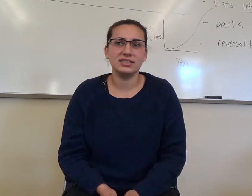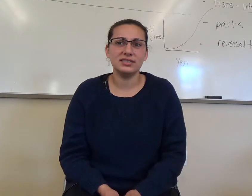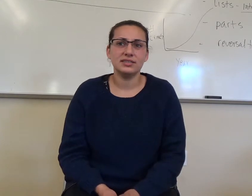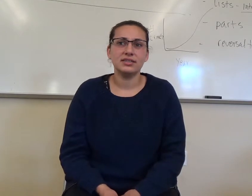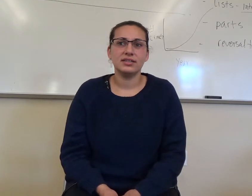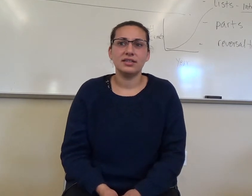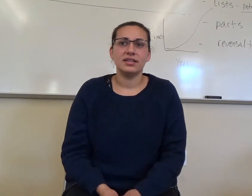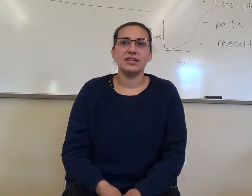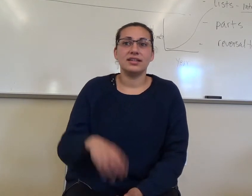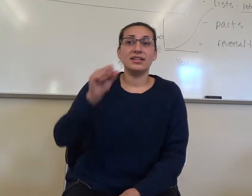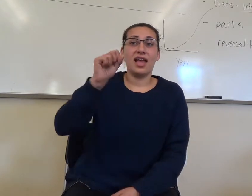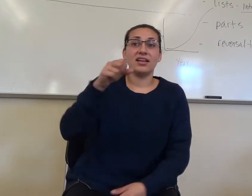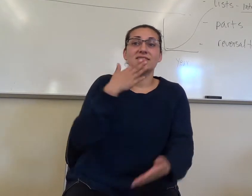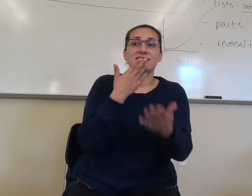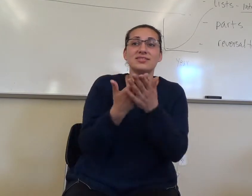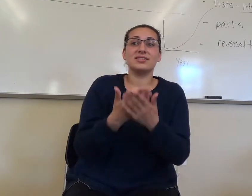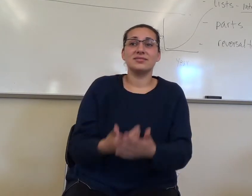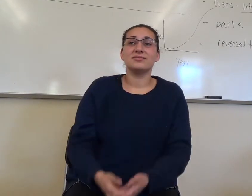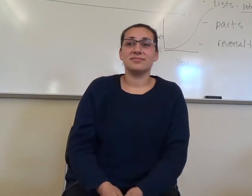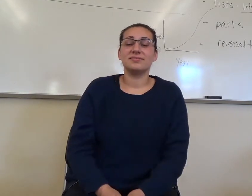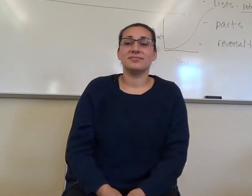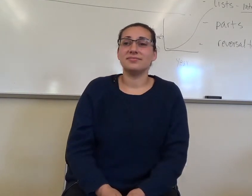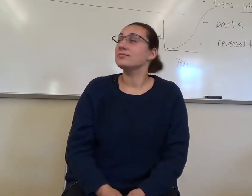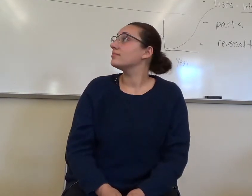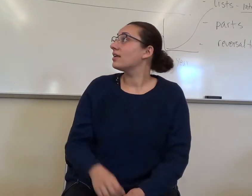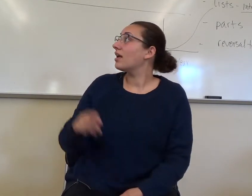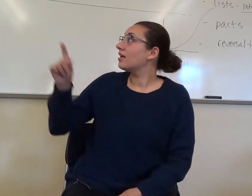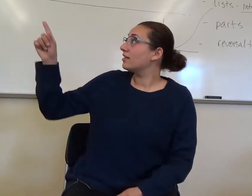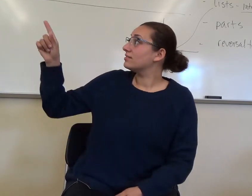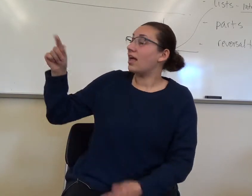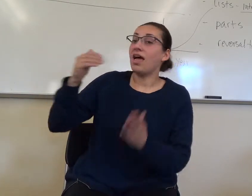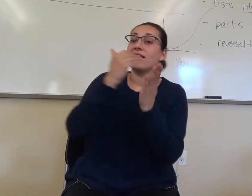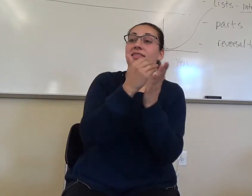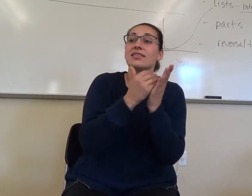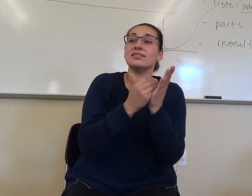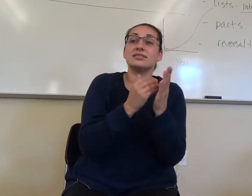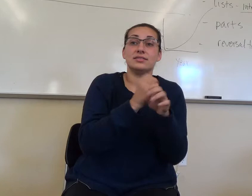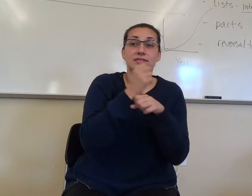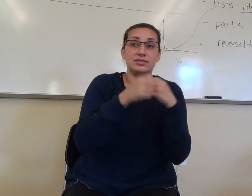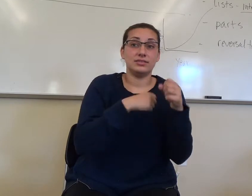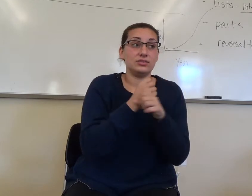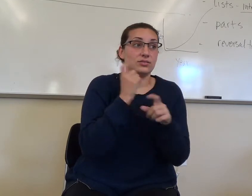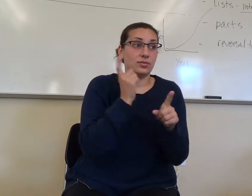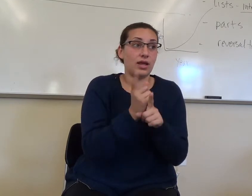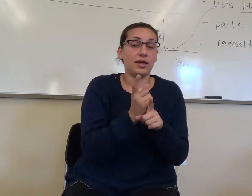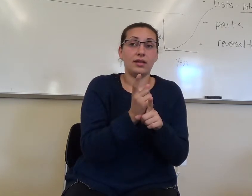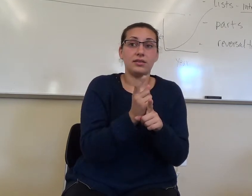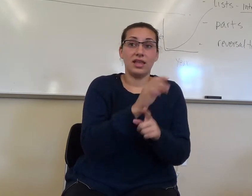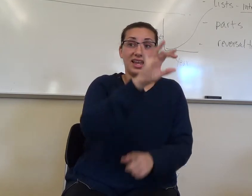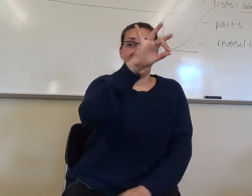Good, okay, so it's giving it, there's also a list of years, right? Late